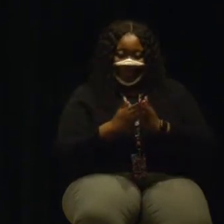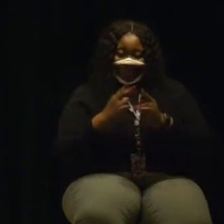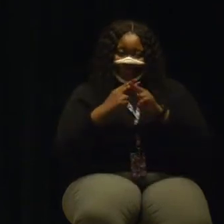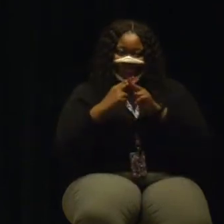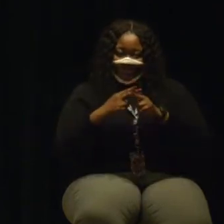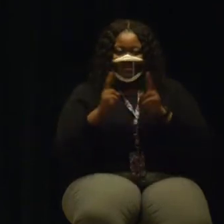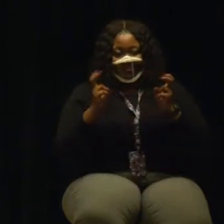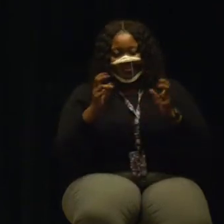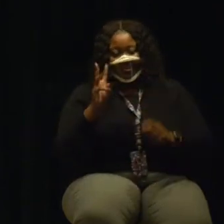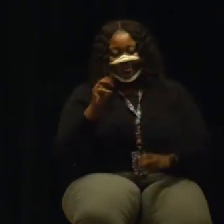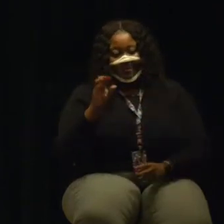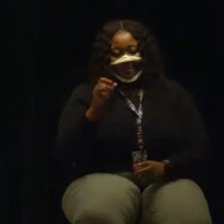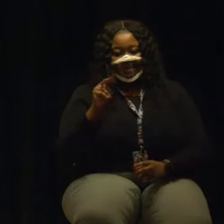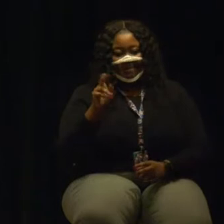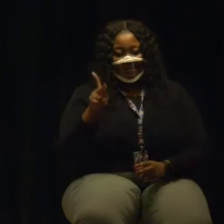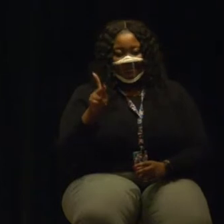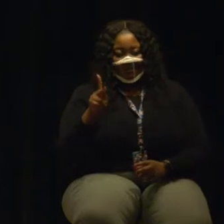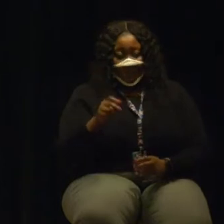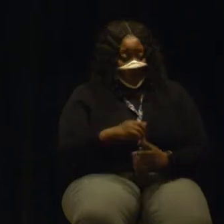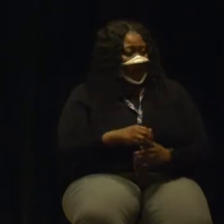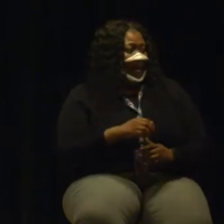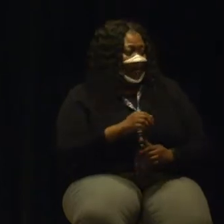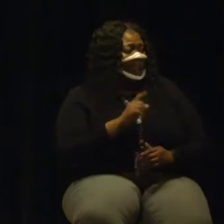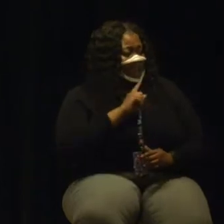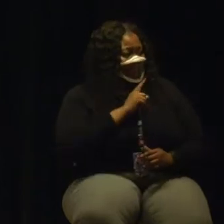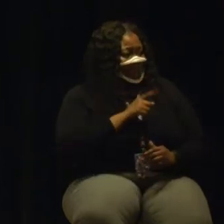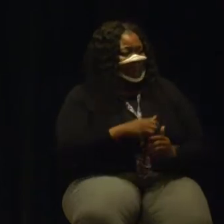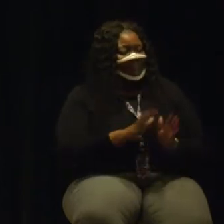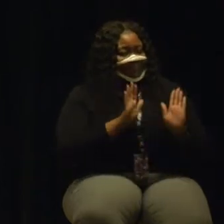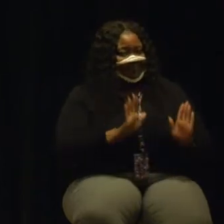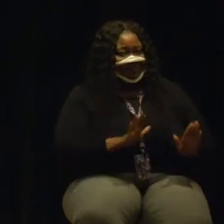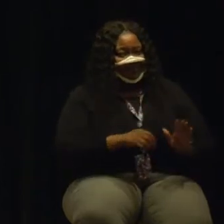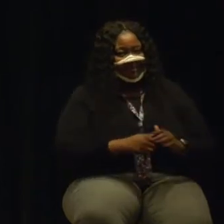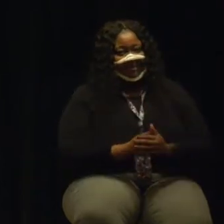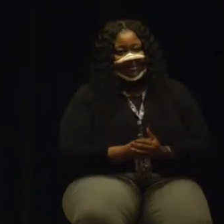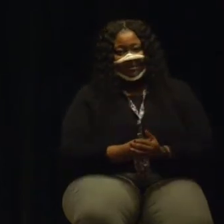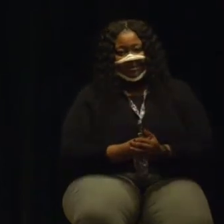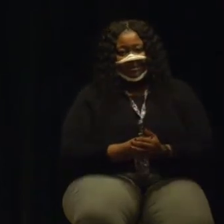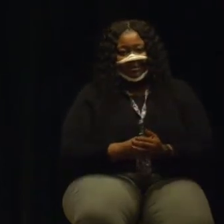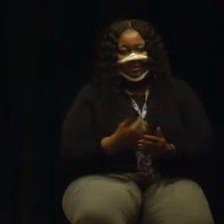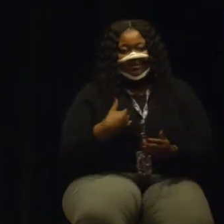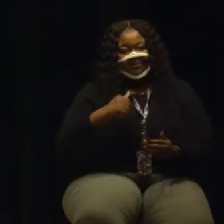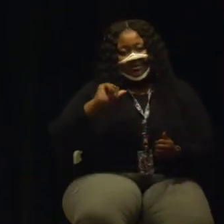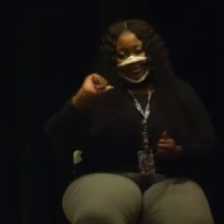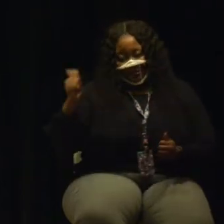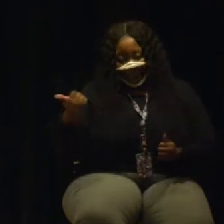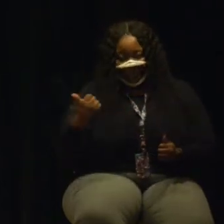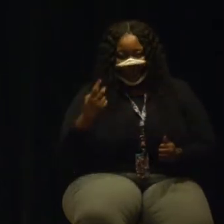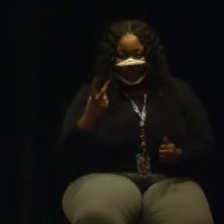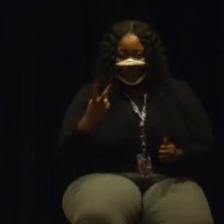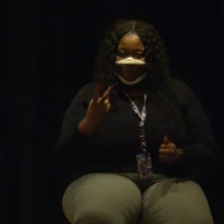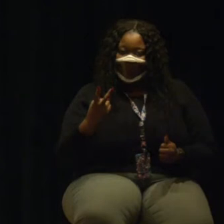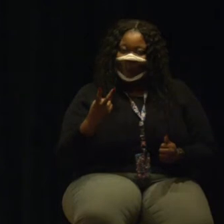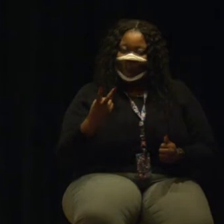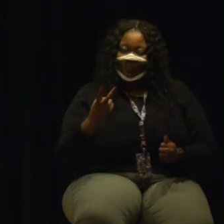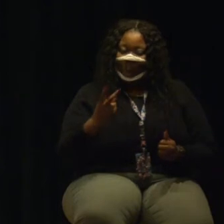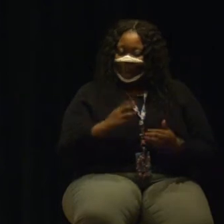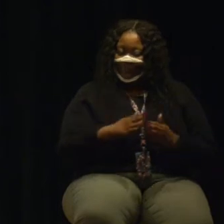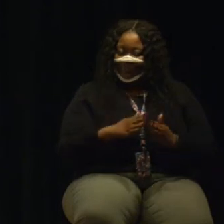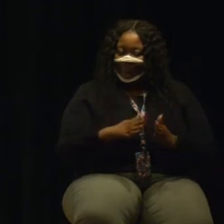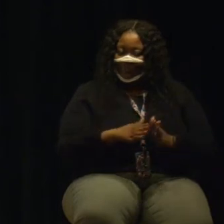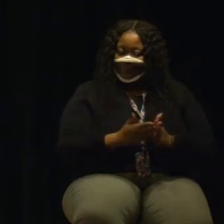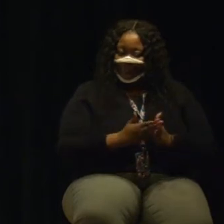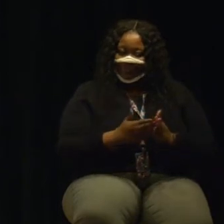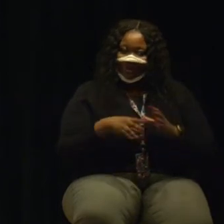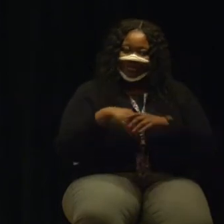joint, which is amazing. And then he's got 12 others that are in French. He lives outside of Paris, which was a great excuse